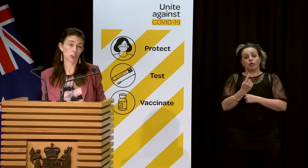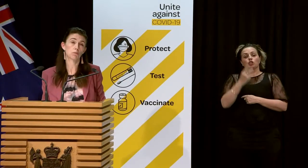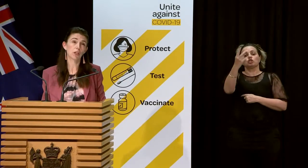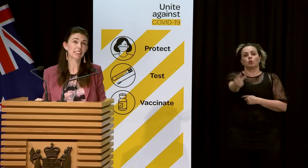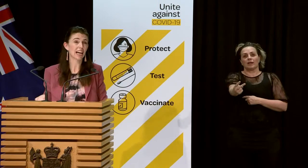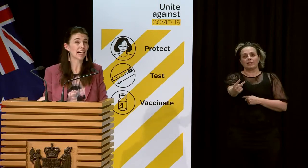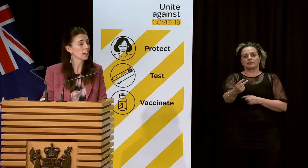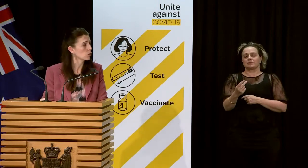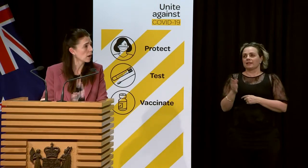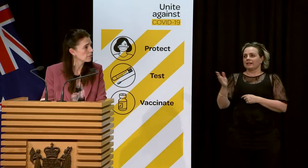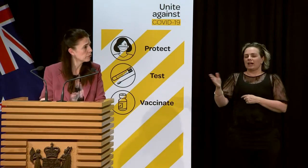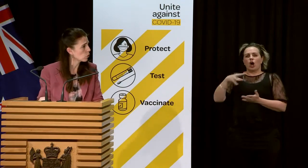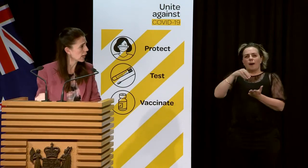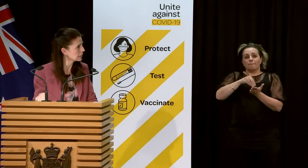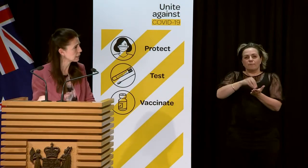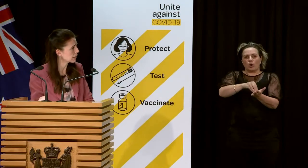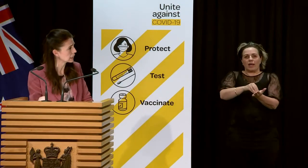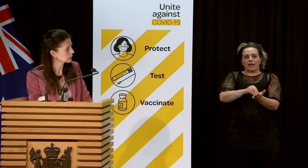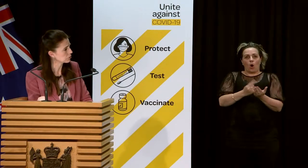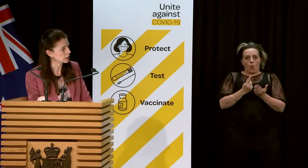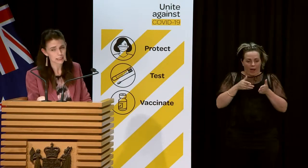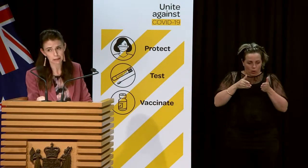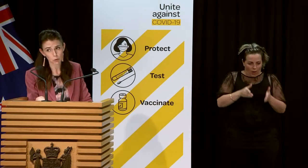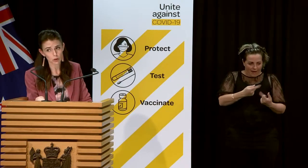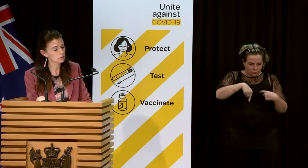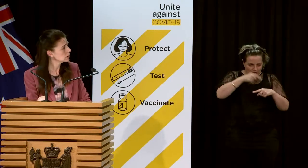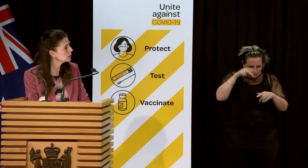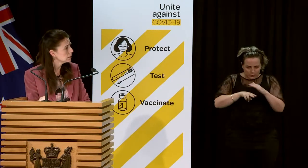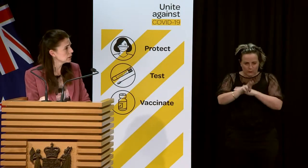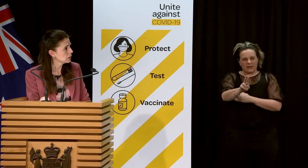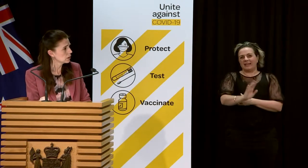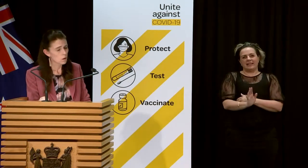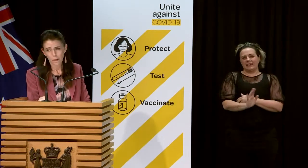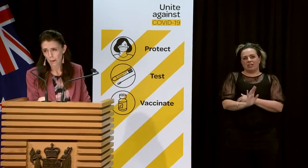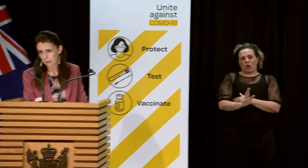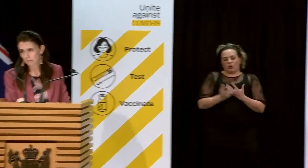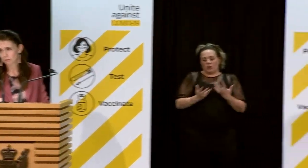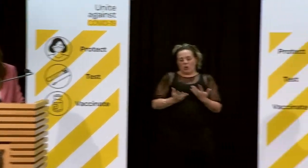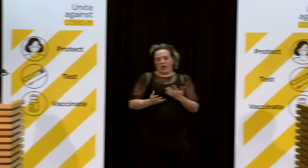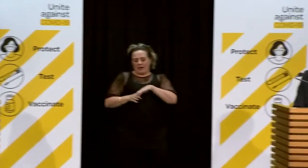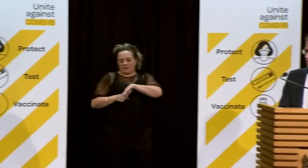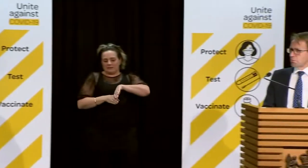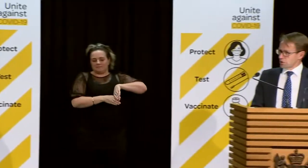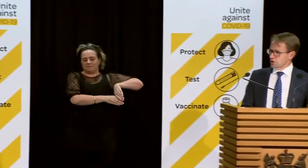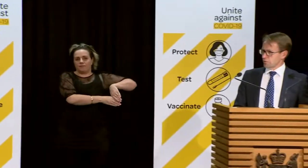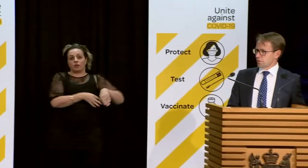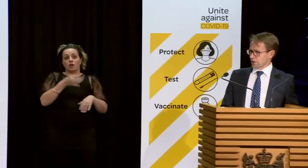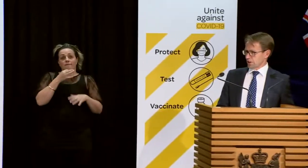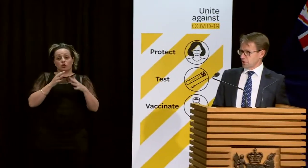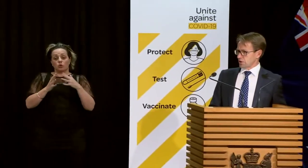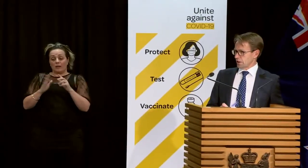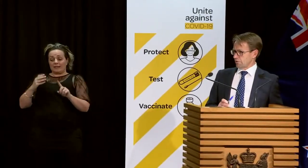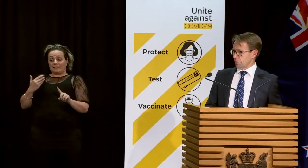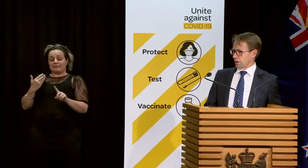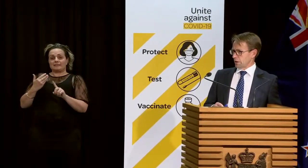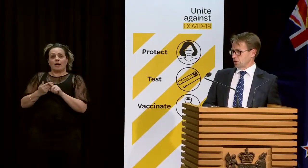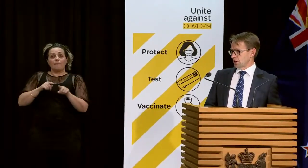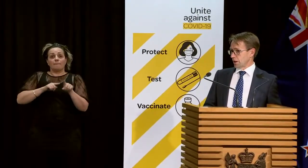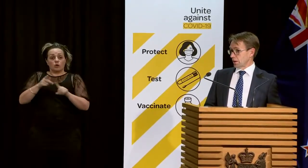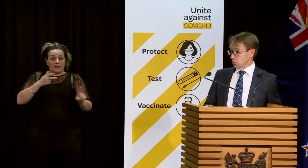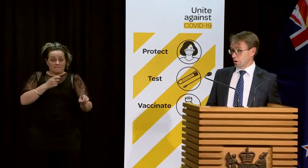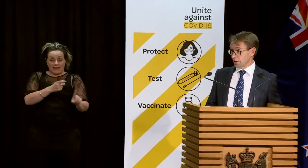Yeah, because bookings aren't a great forecasting mechanism for us anymore. Yeah, a lot of over the last few weeks, most of the vaccinations have